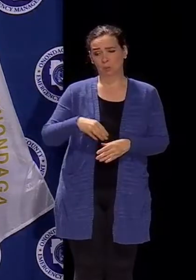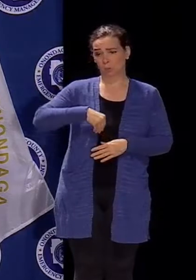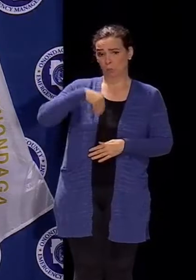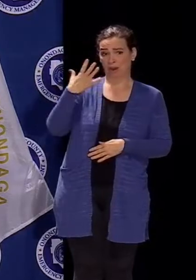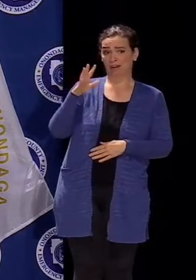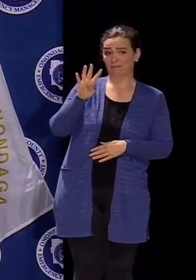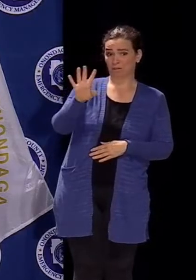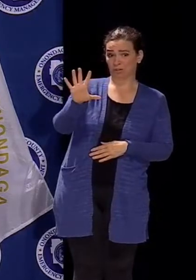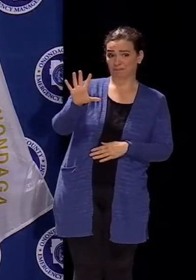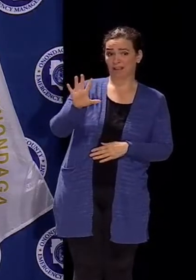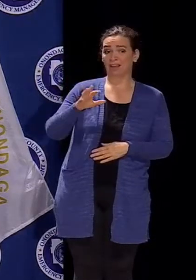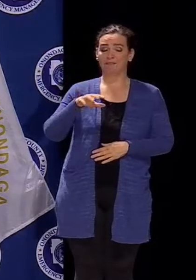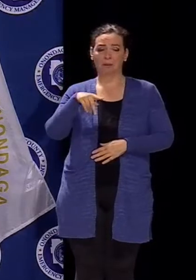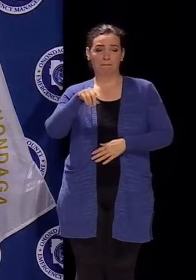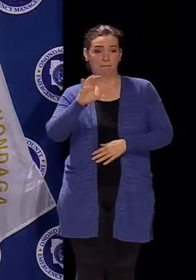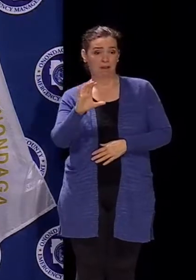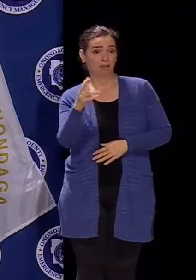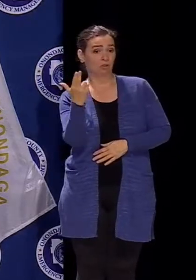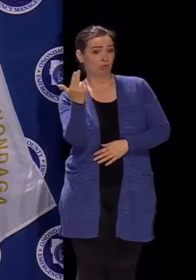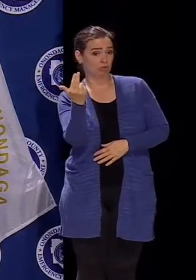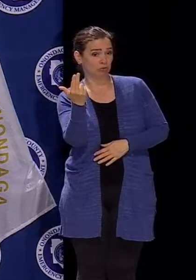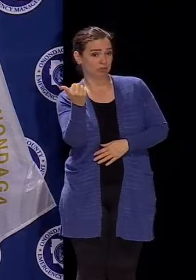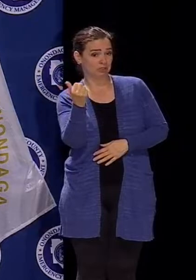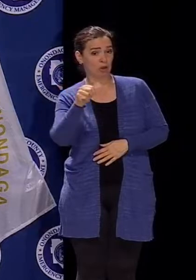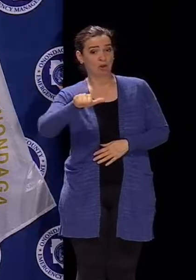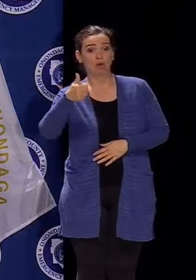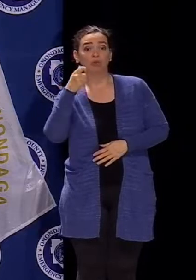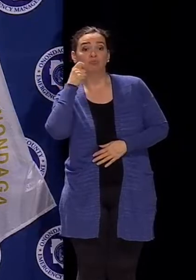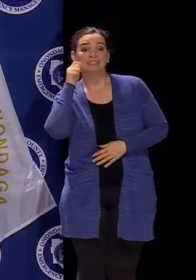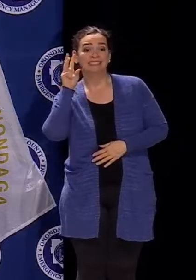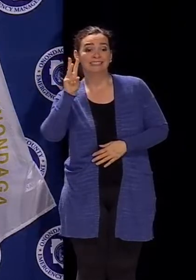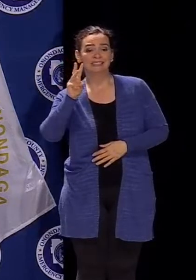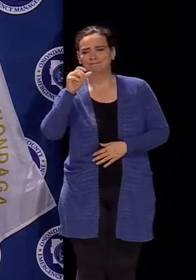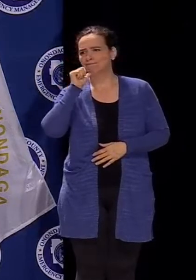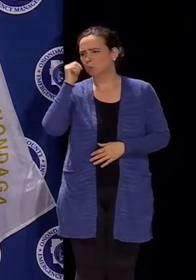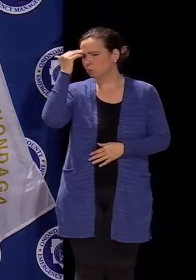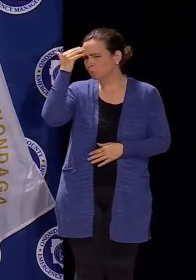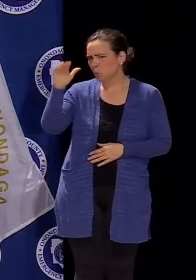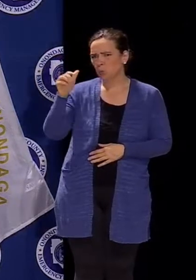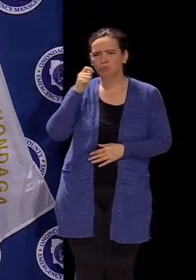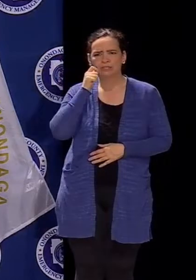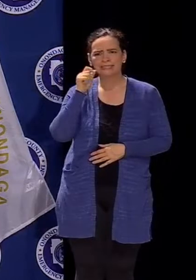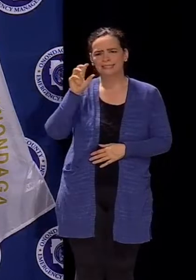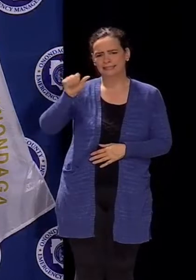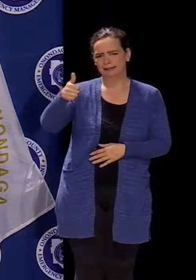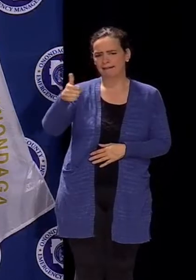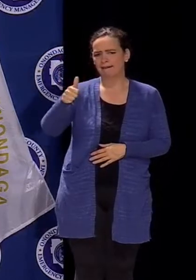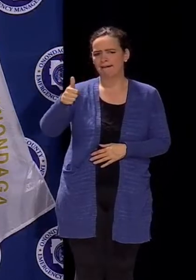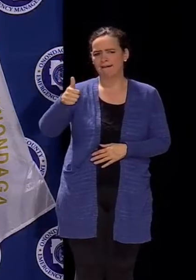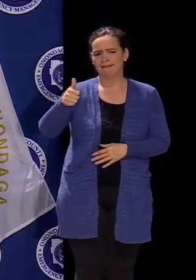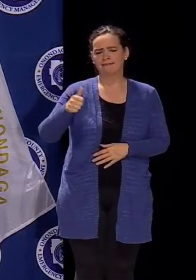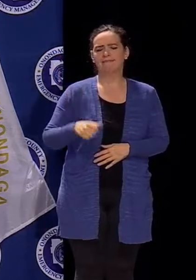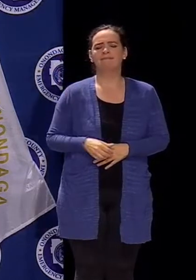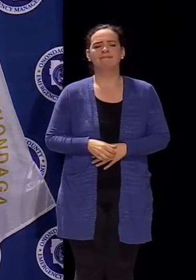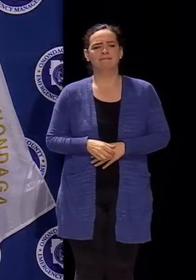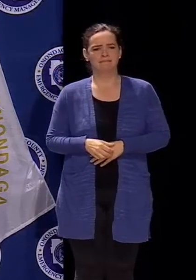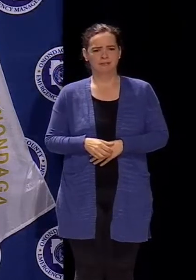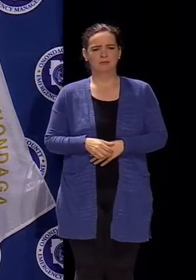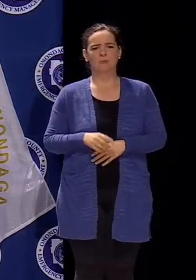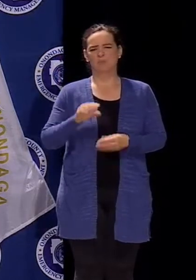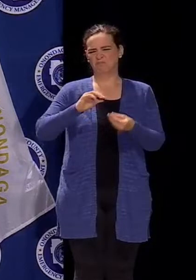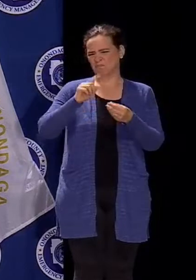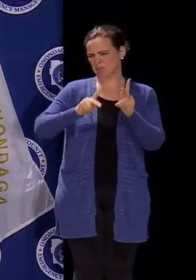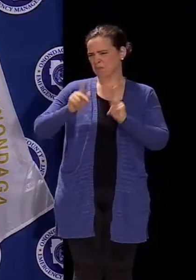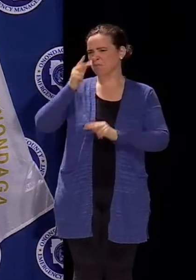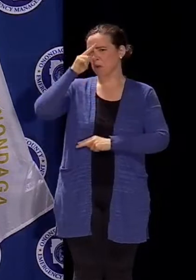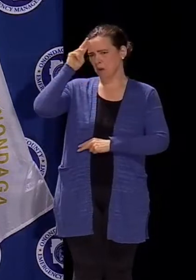information. To date, we have 258 people that have been released from our hospitals. When we look at our positive cases, again, up 30 on the